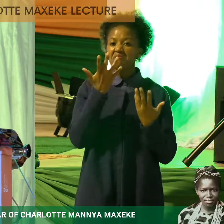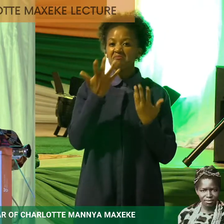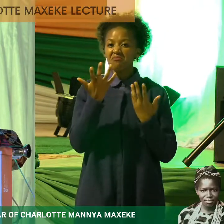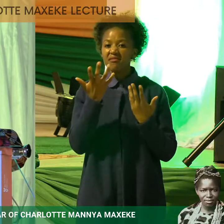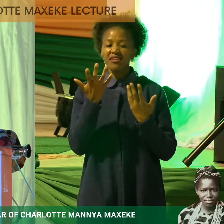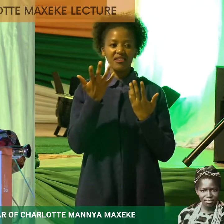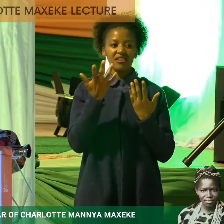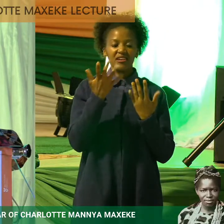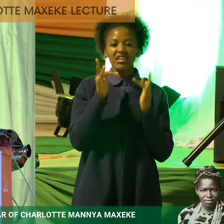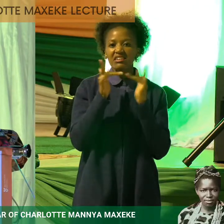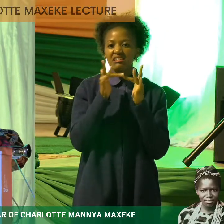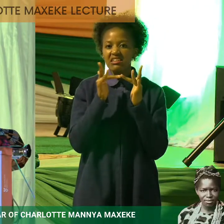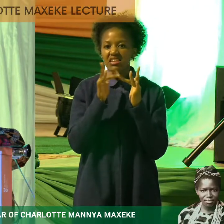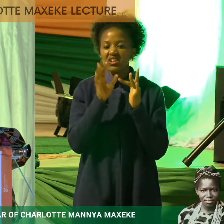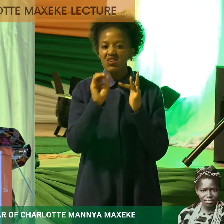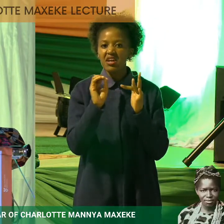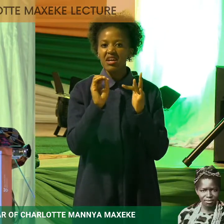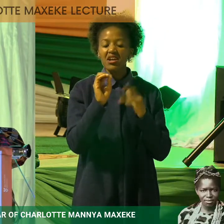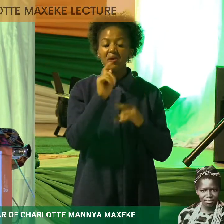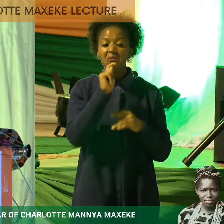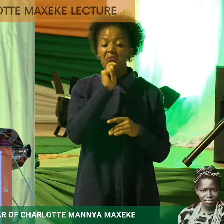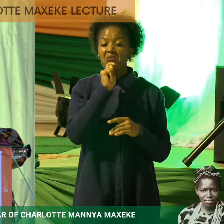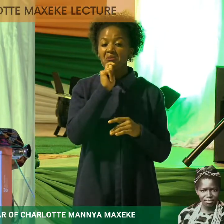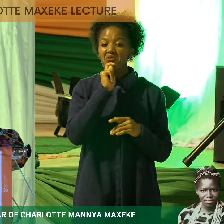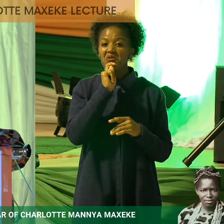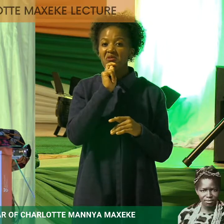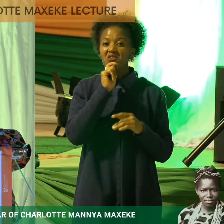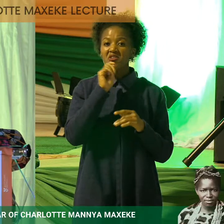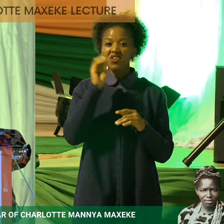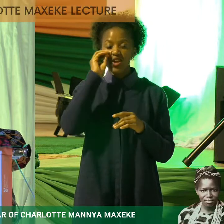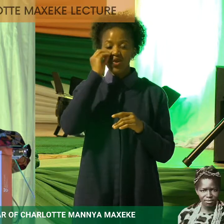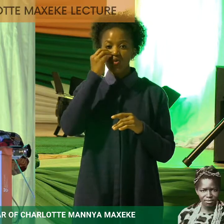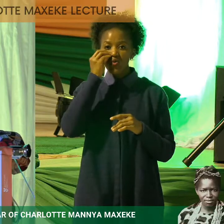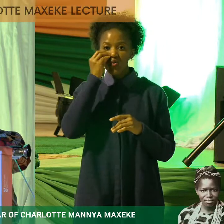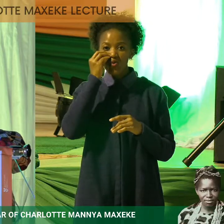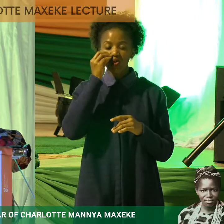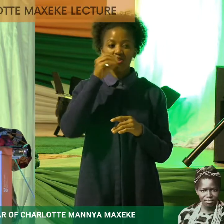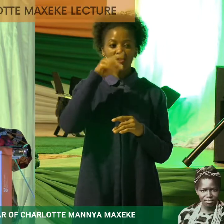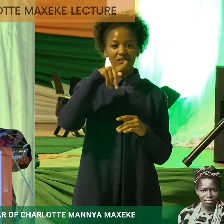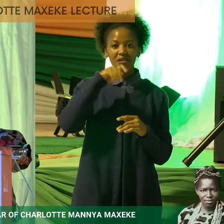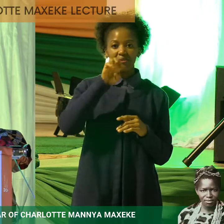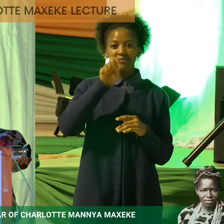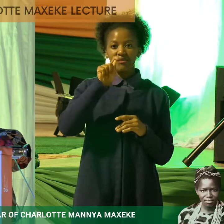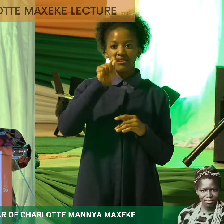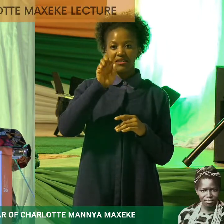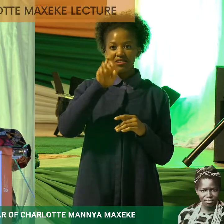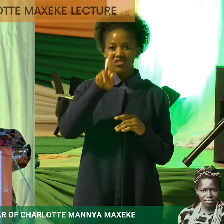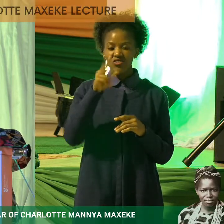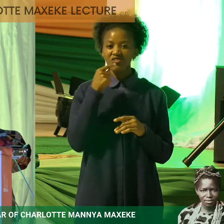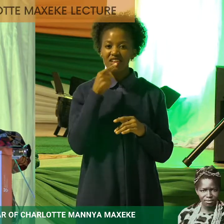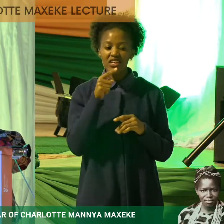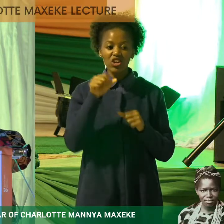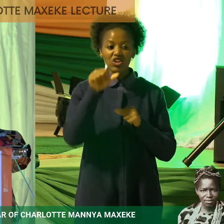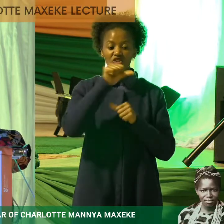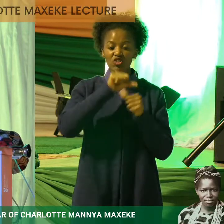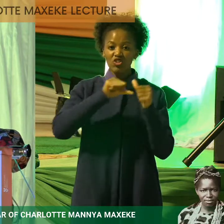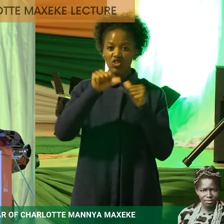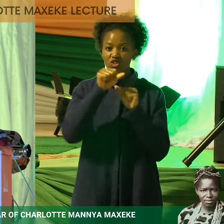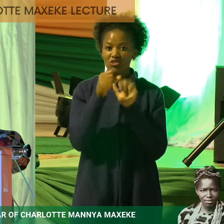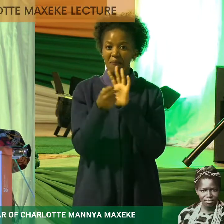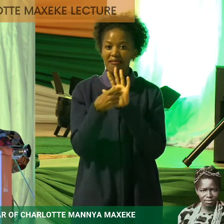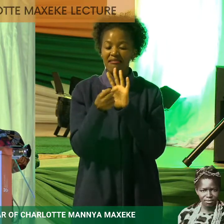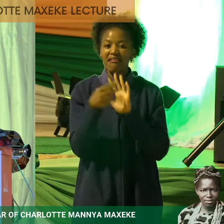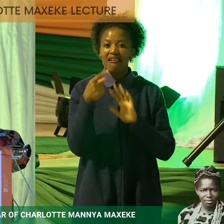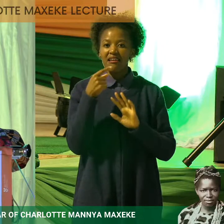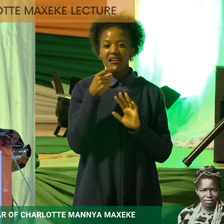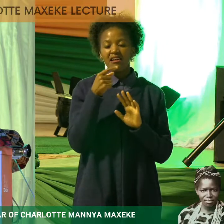And today on the news this morning, Pitandoro was actually saying that social media, particularly TikTok, is